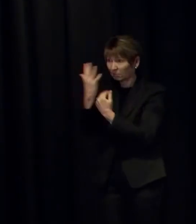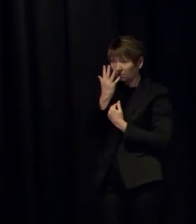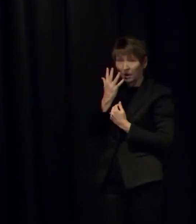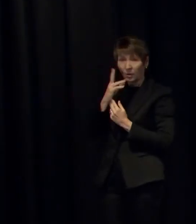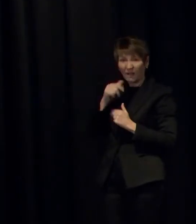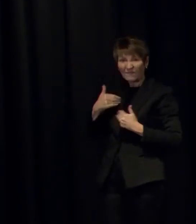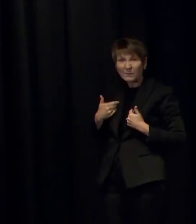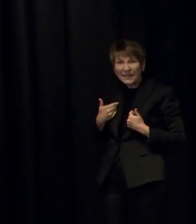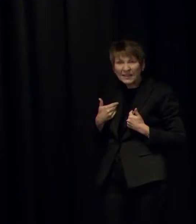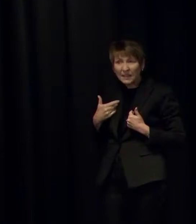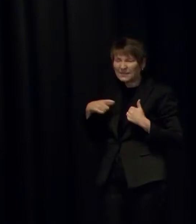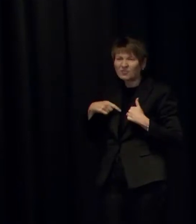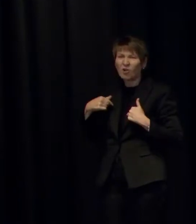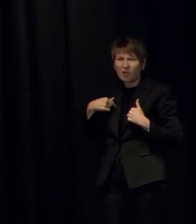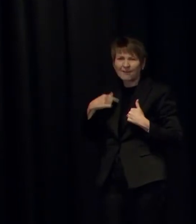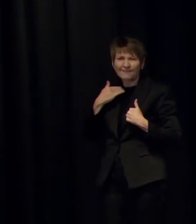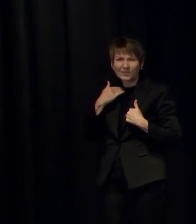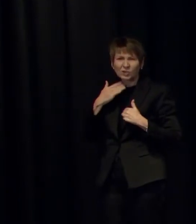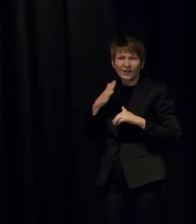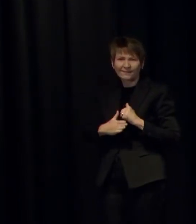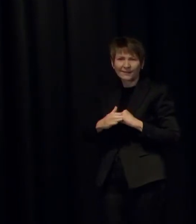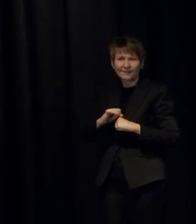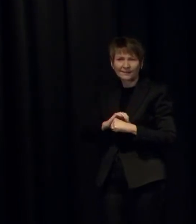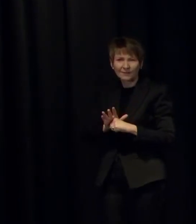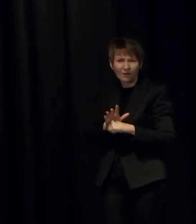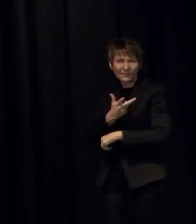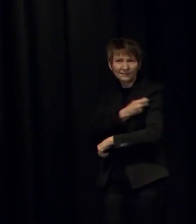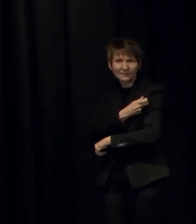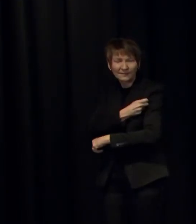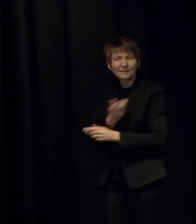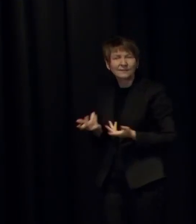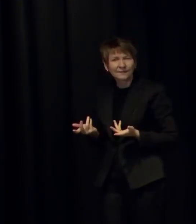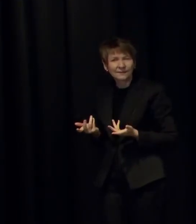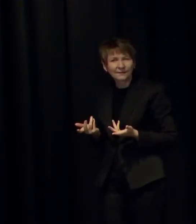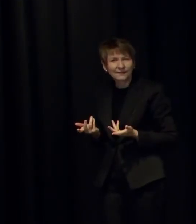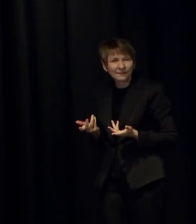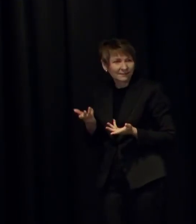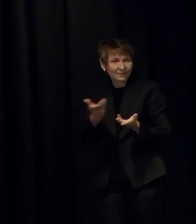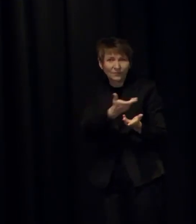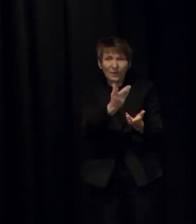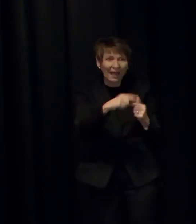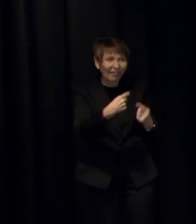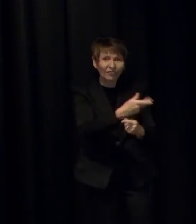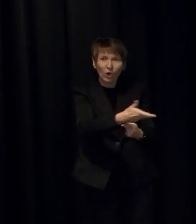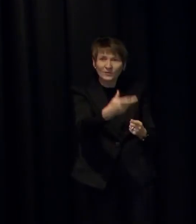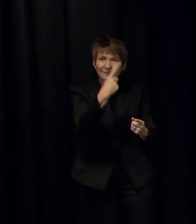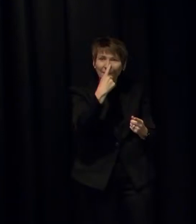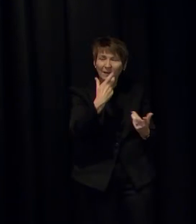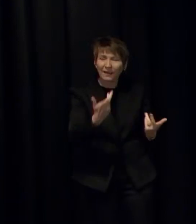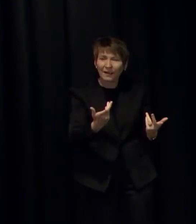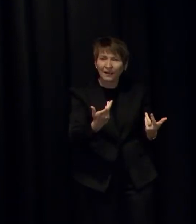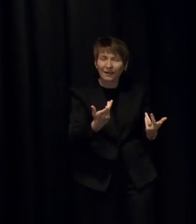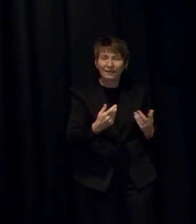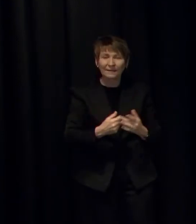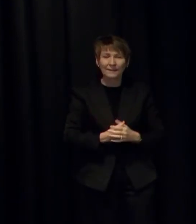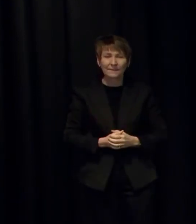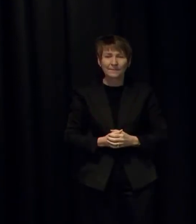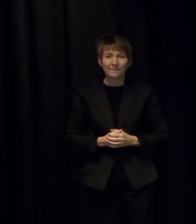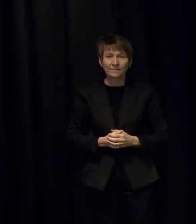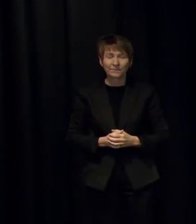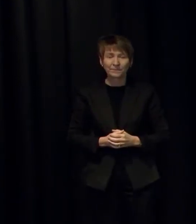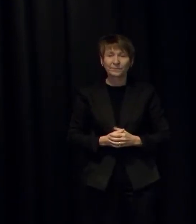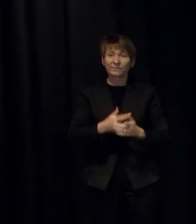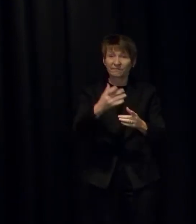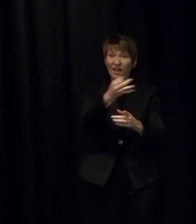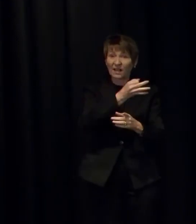85, 90, who knows, maybe even 95%. Are we looking at creating streamlined hospitals for emergencies that aren't related to COVID? Well, we have